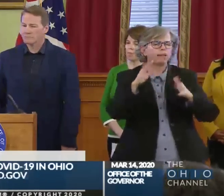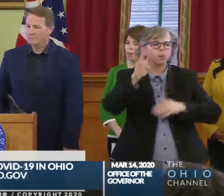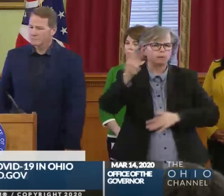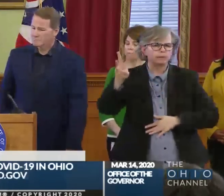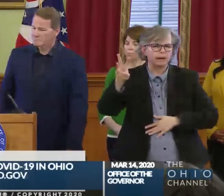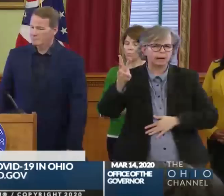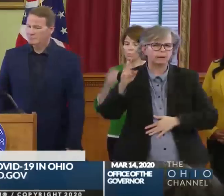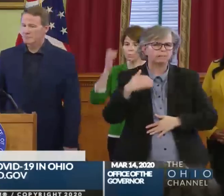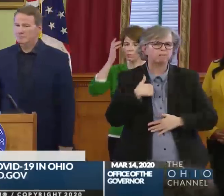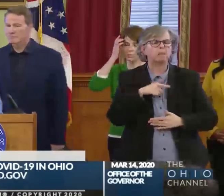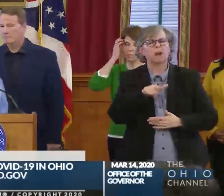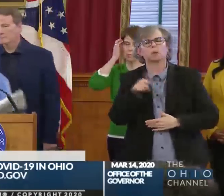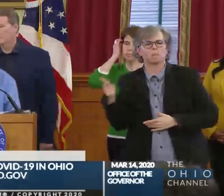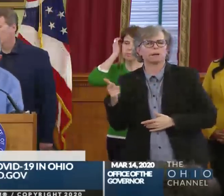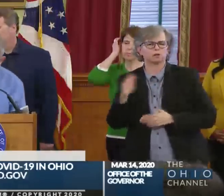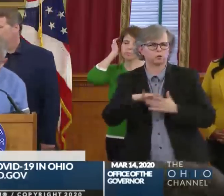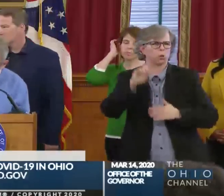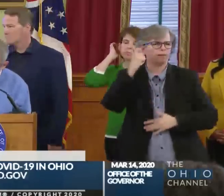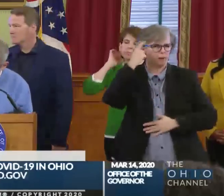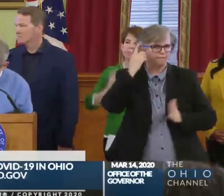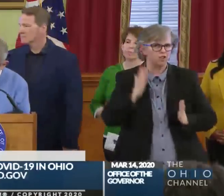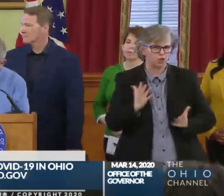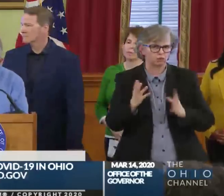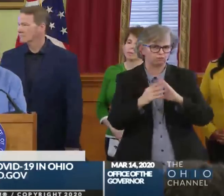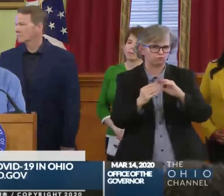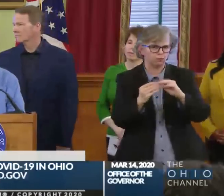Thank you. Amy, thank you very much.